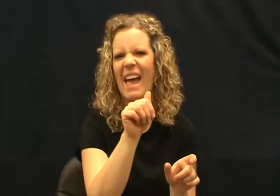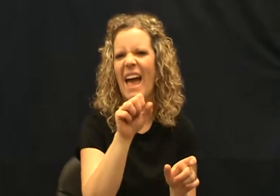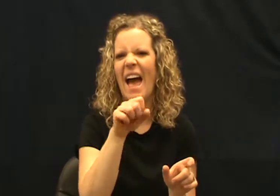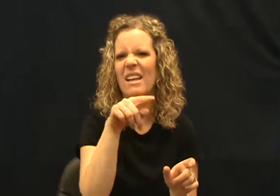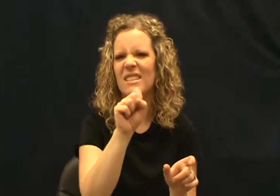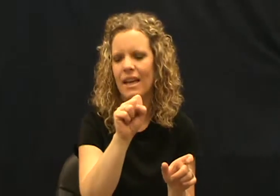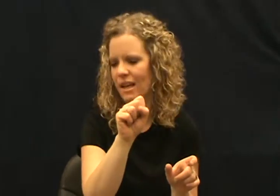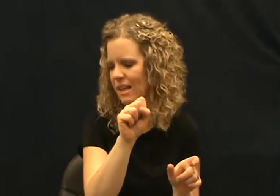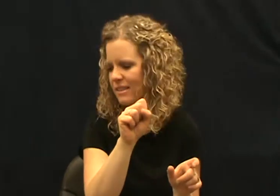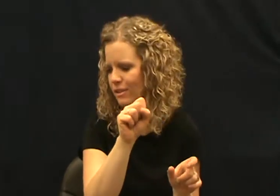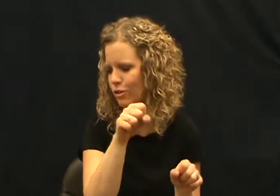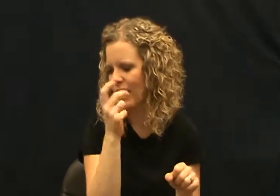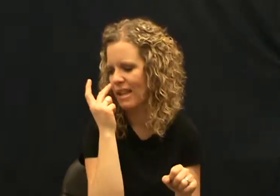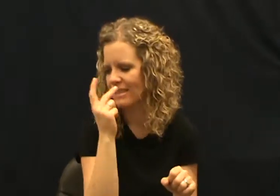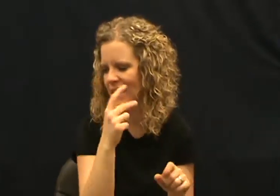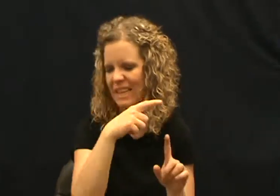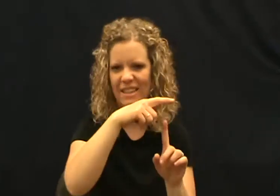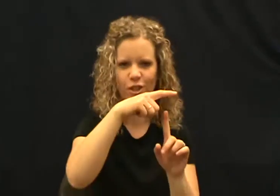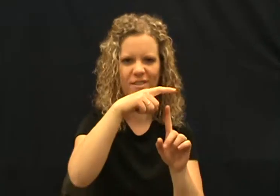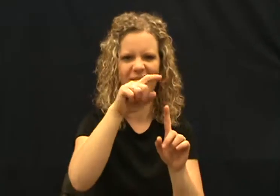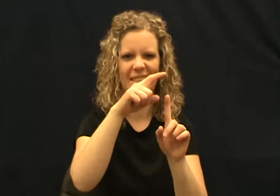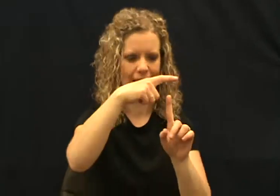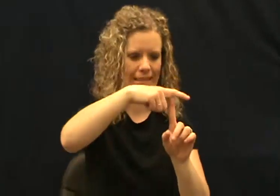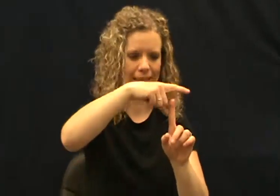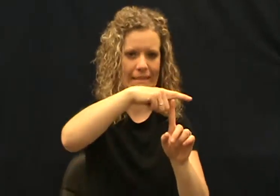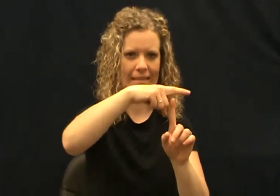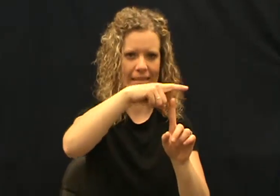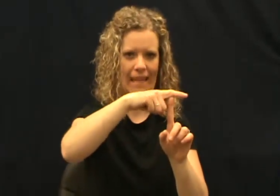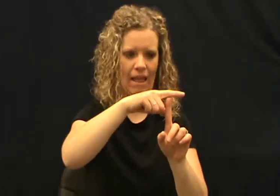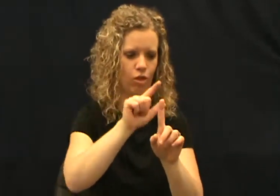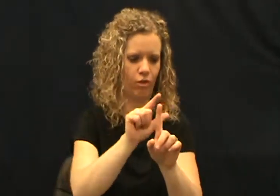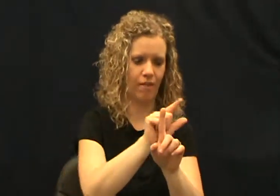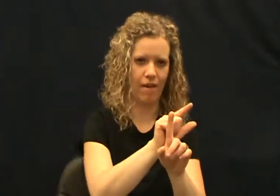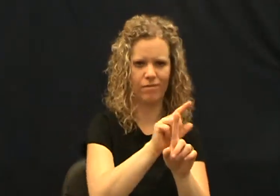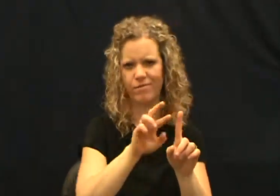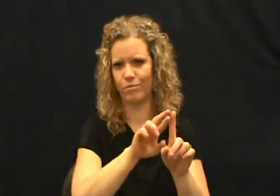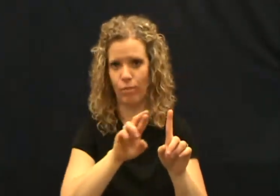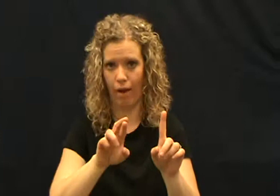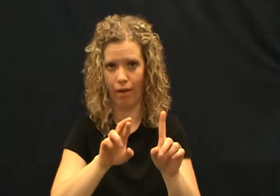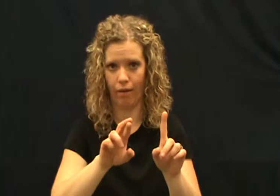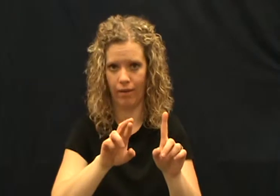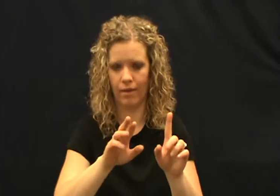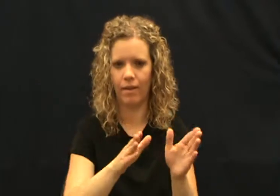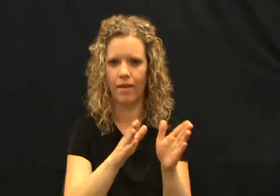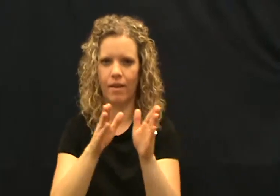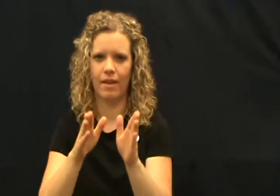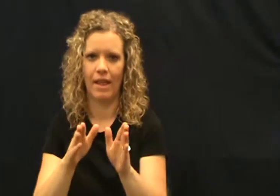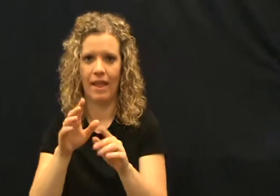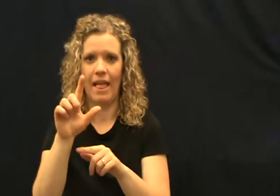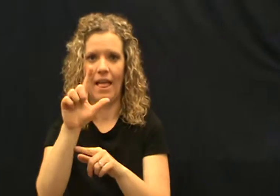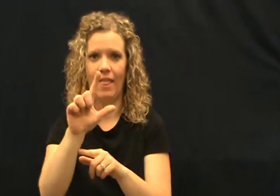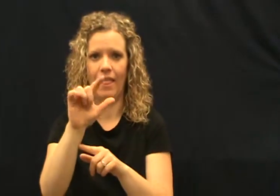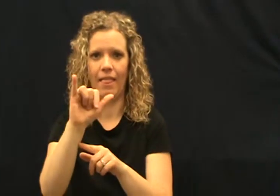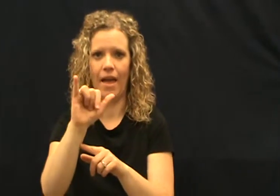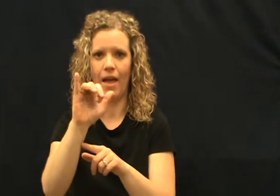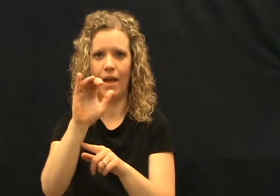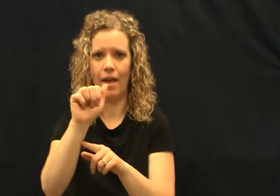account there that we call a T account. It's got a left side and a right side. And then we've got liabilities, a left side and a right side,